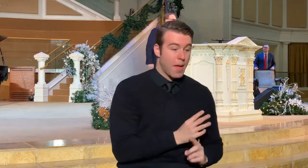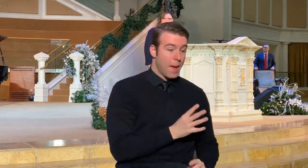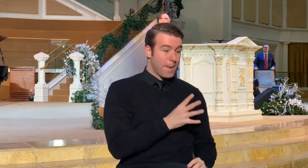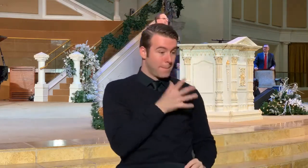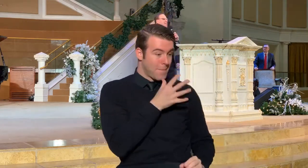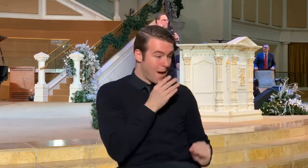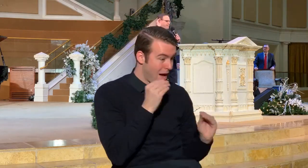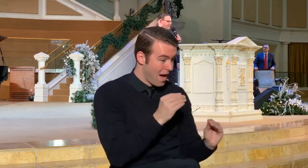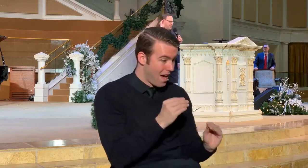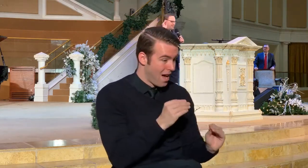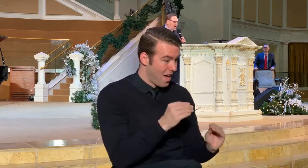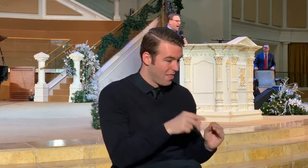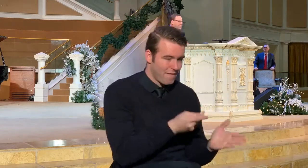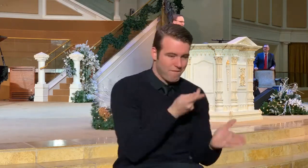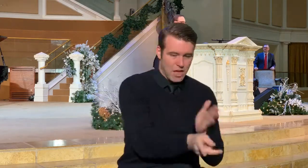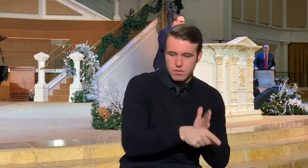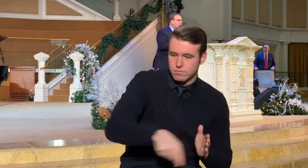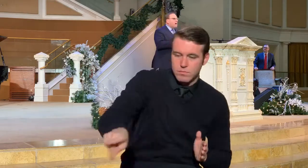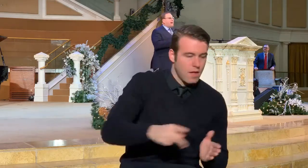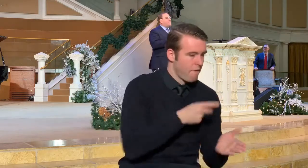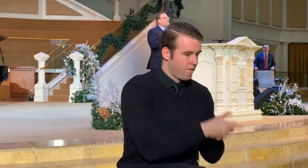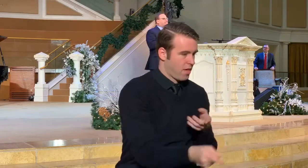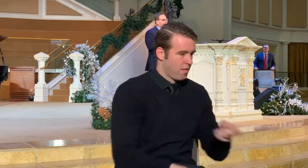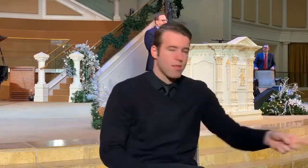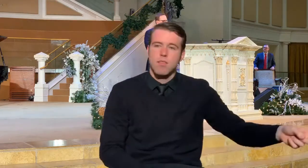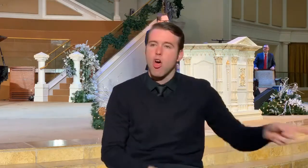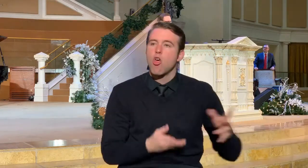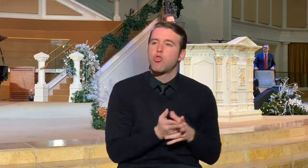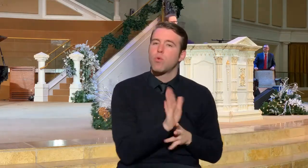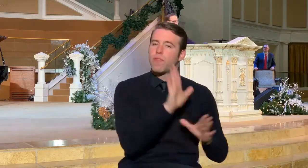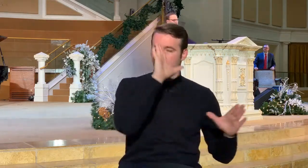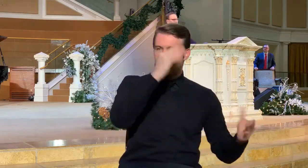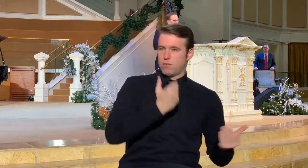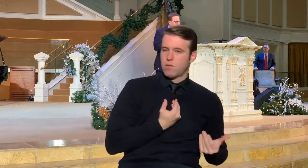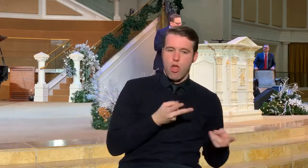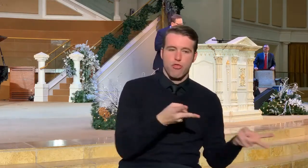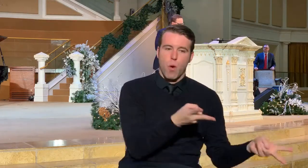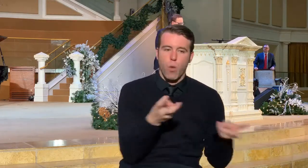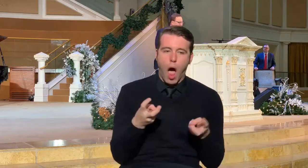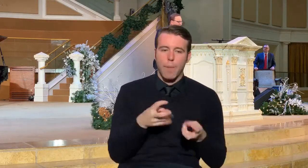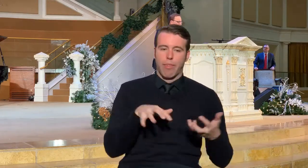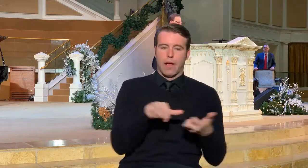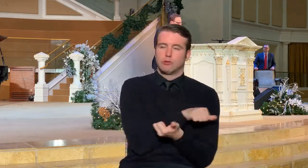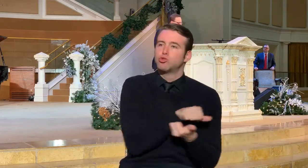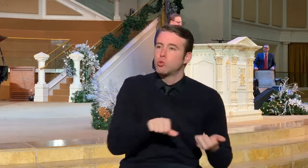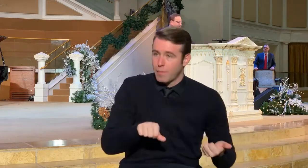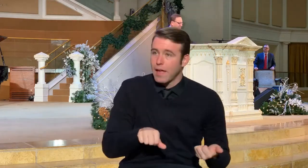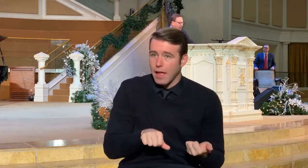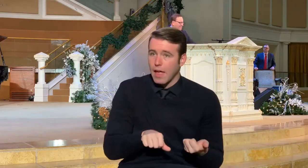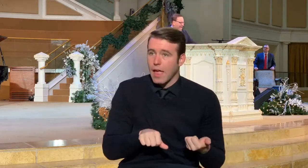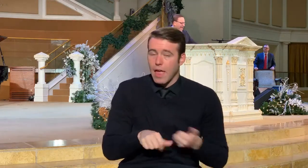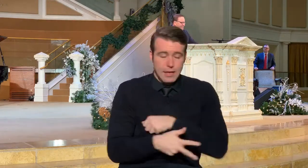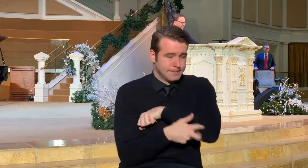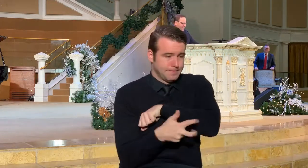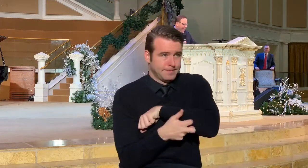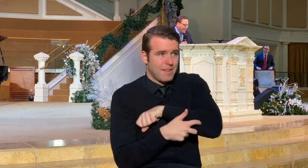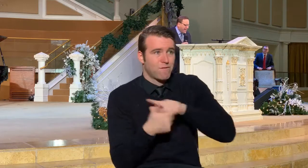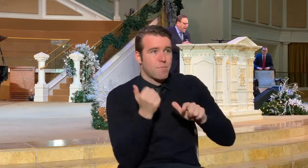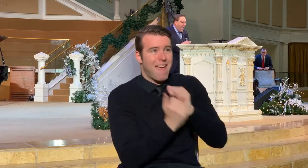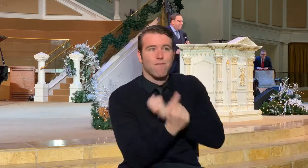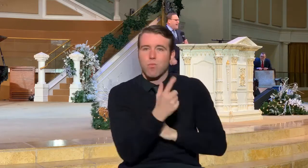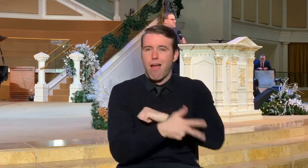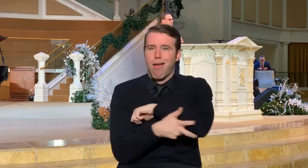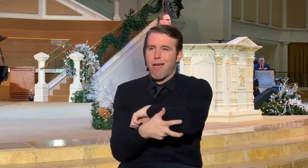down. They let the people of God down by their taking, their robbing, their consuming, and taking from